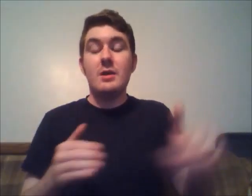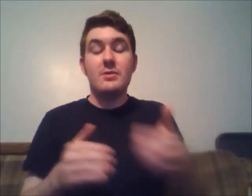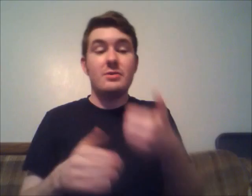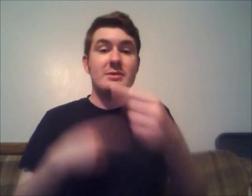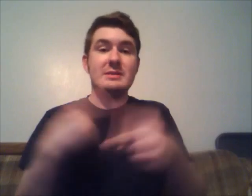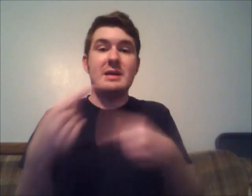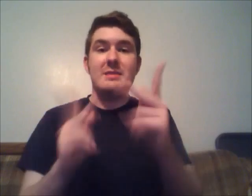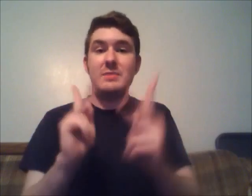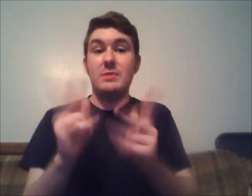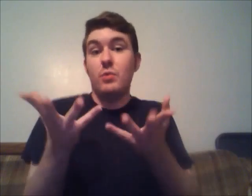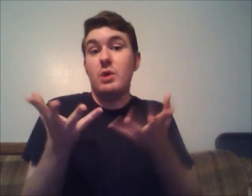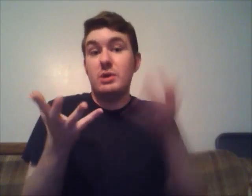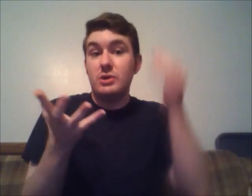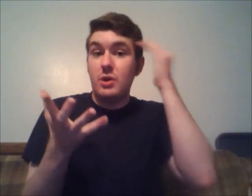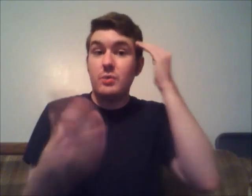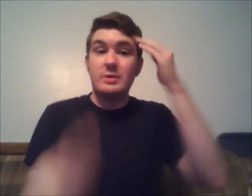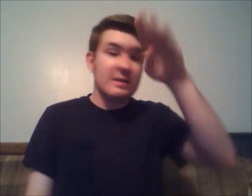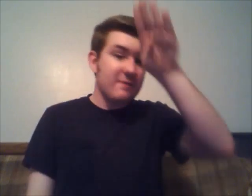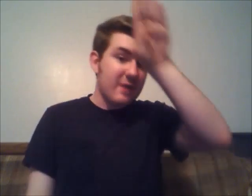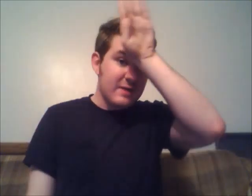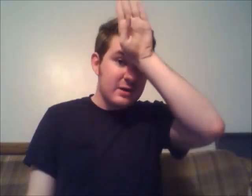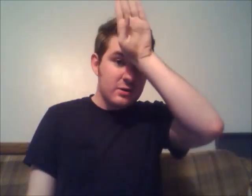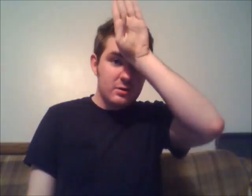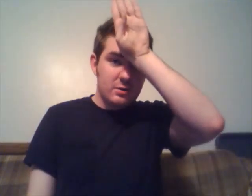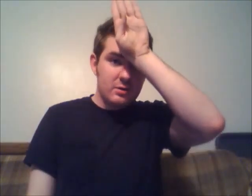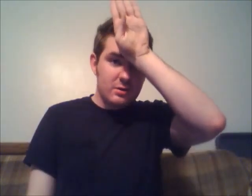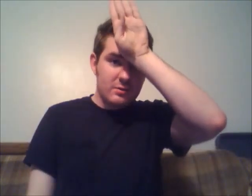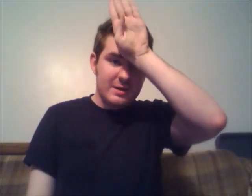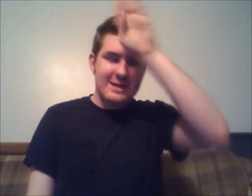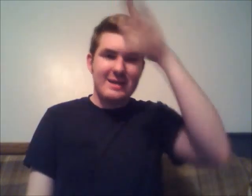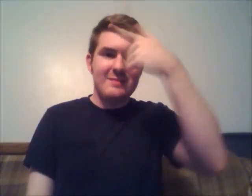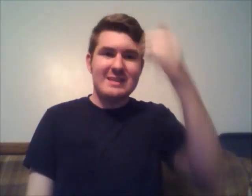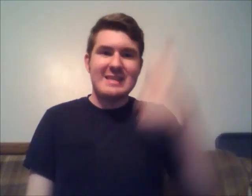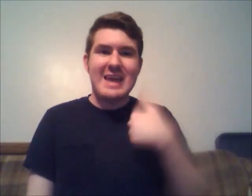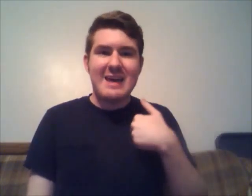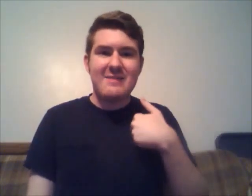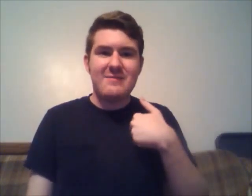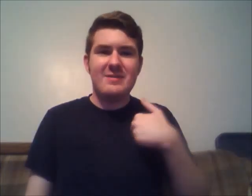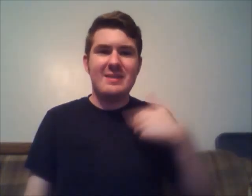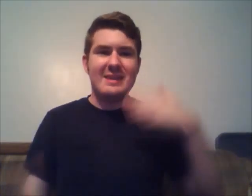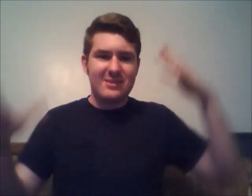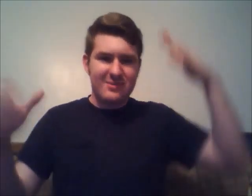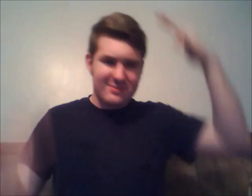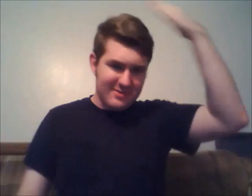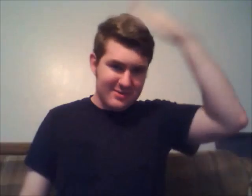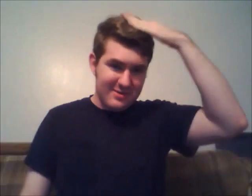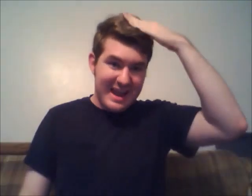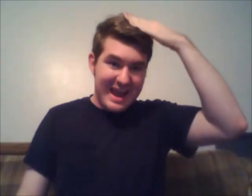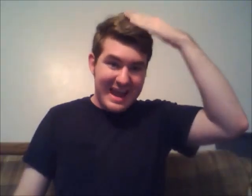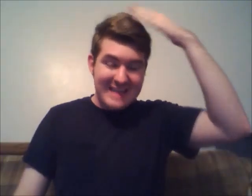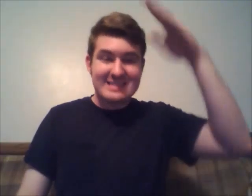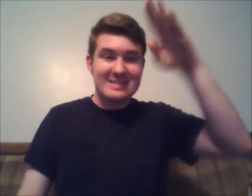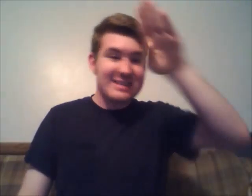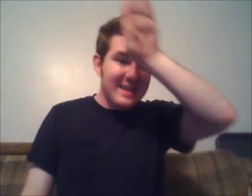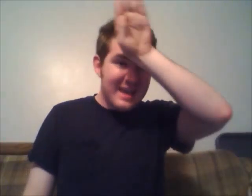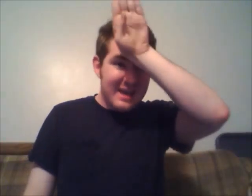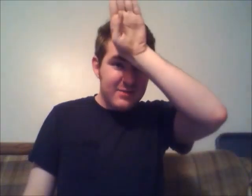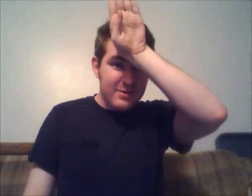Another sign that people wanted to know was like firefighter, right? Because they have like their hats have the